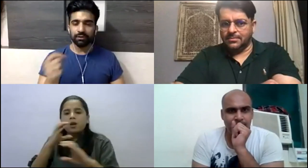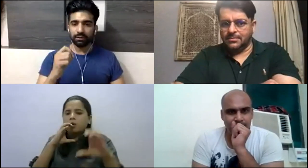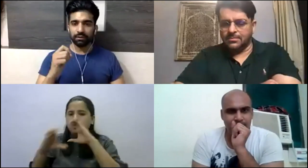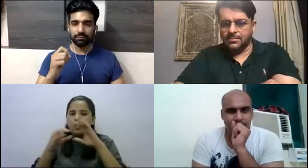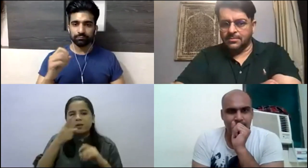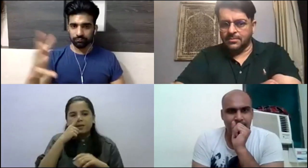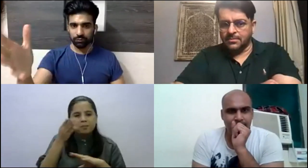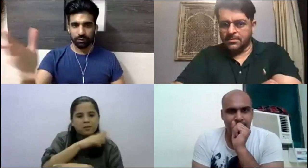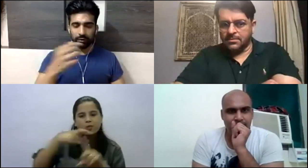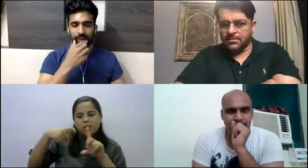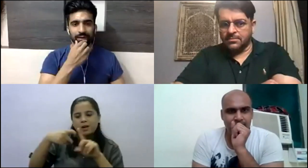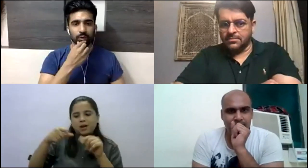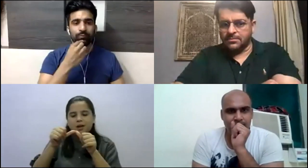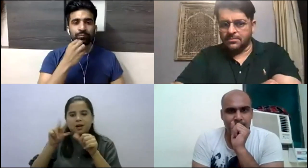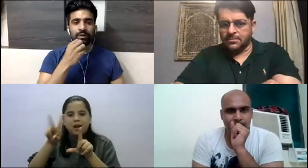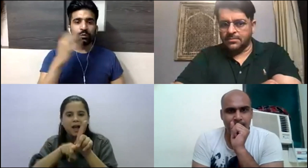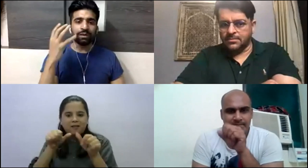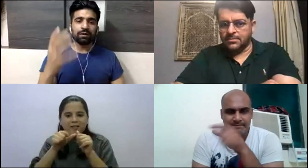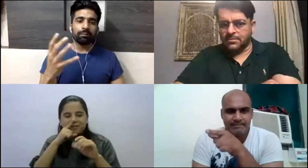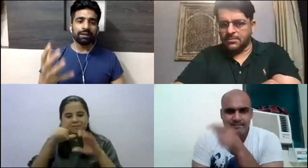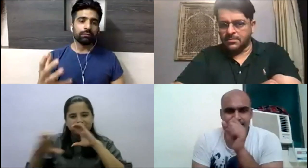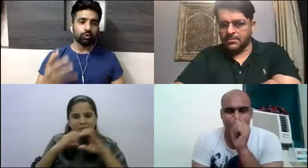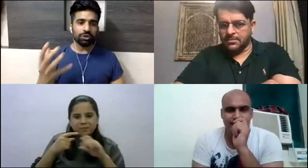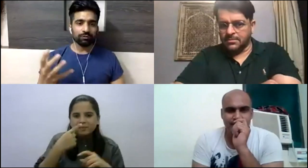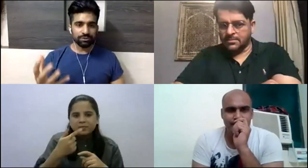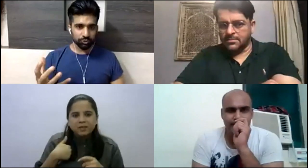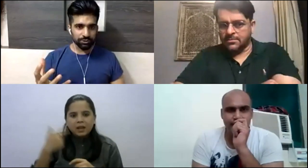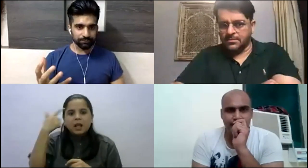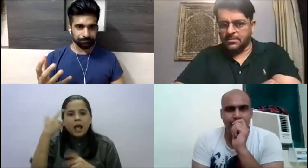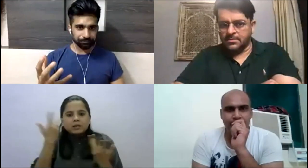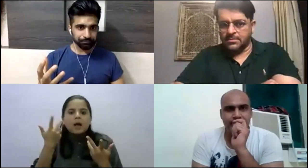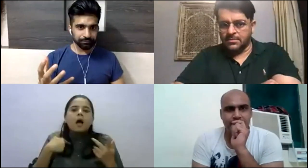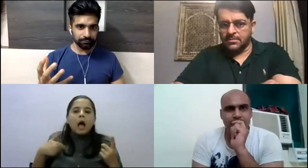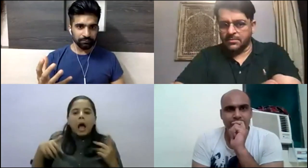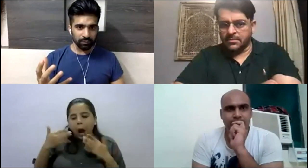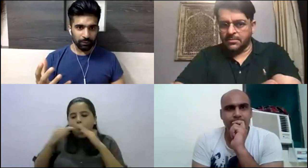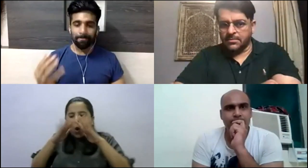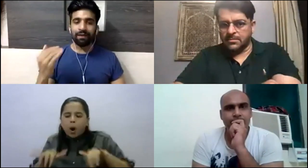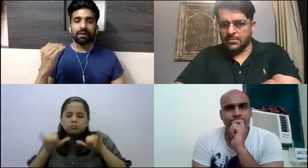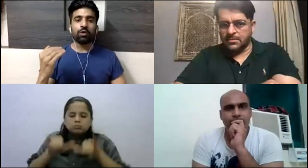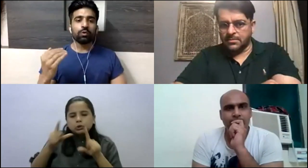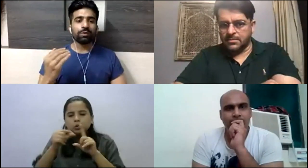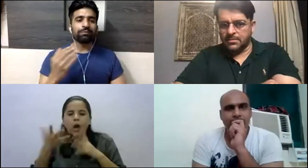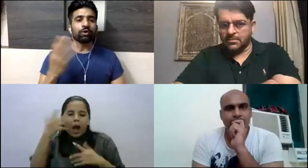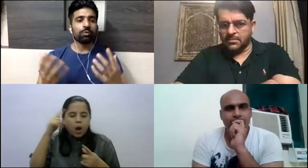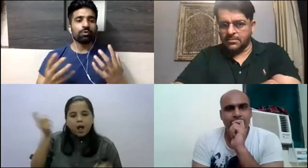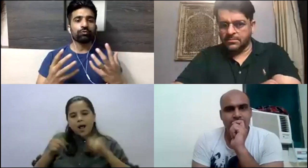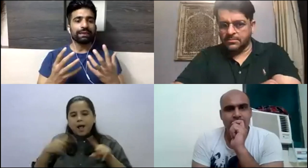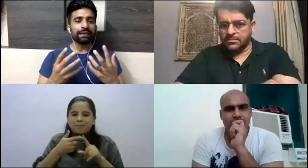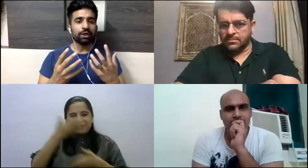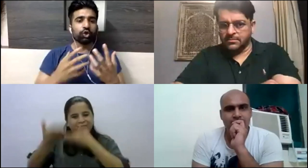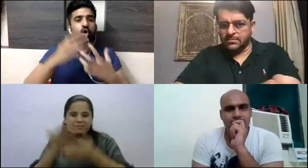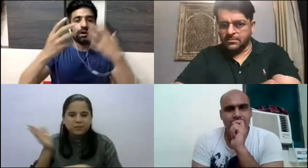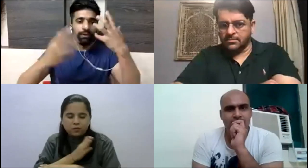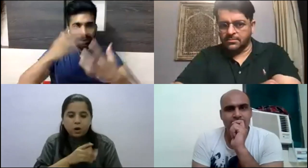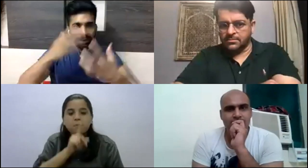Kavya a while ago, we gotta make the most out of the situation. Okay. Now, when we talk about